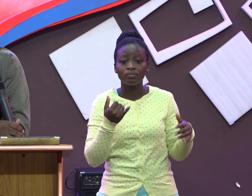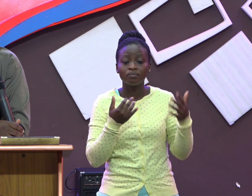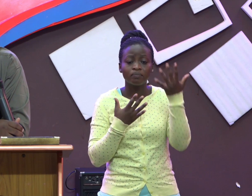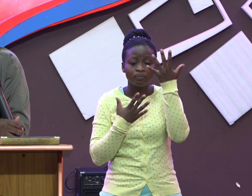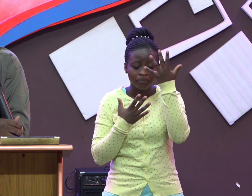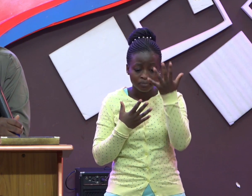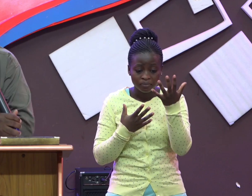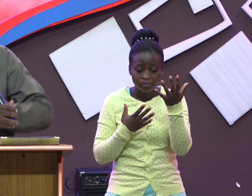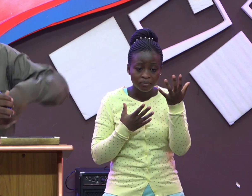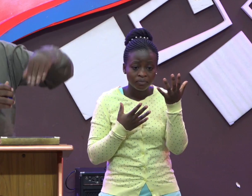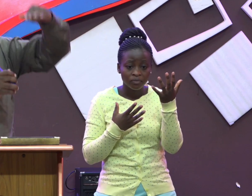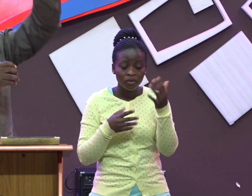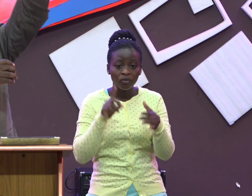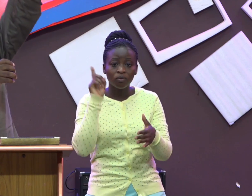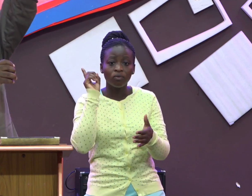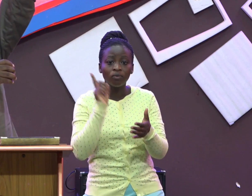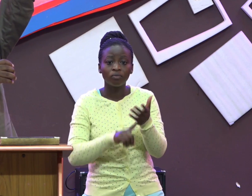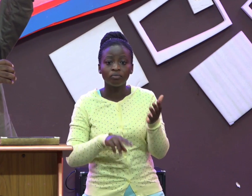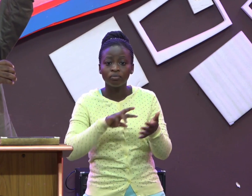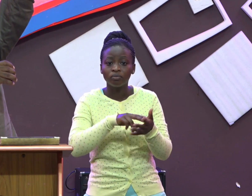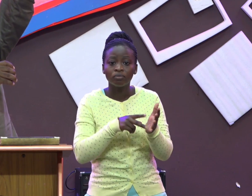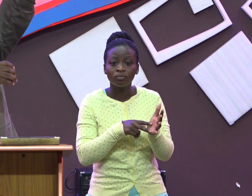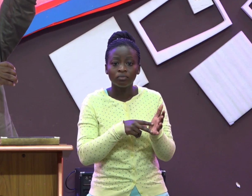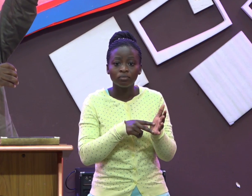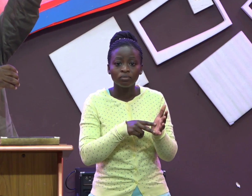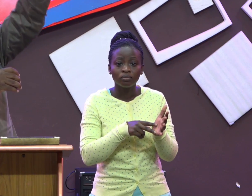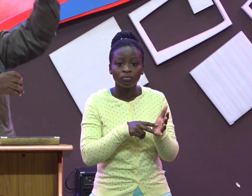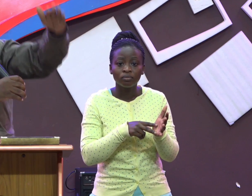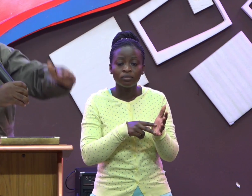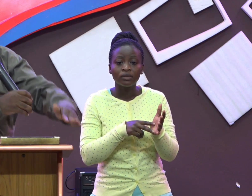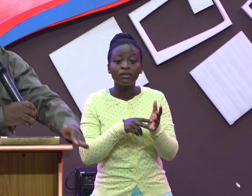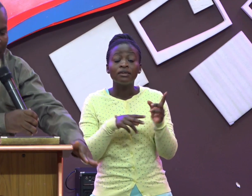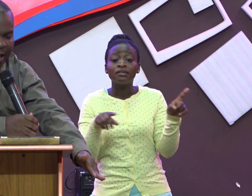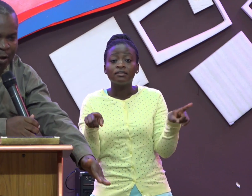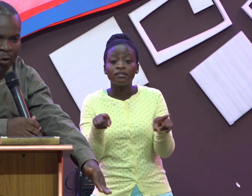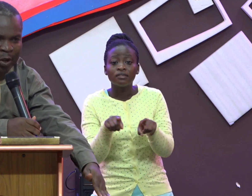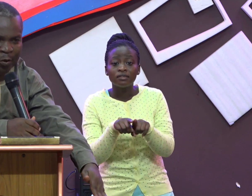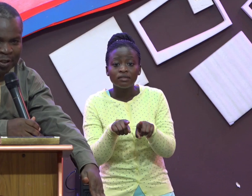What does it mean? However big you may be, you can lower